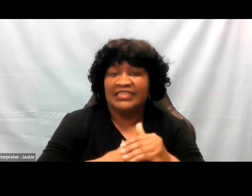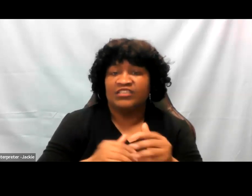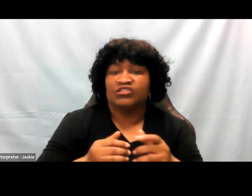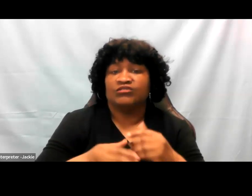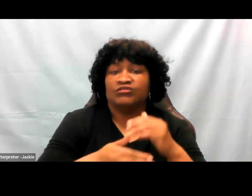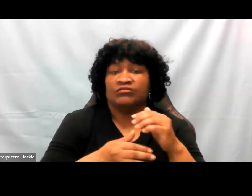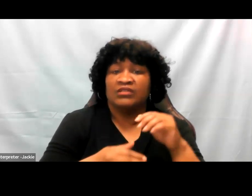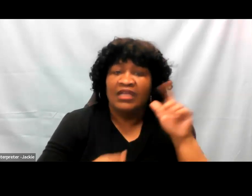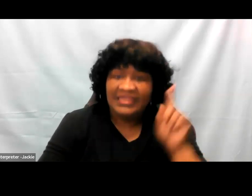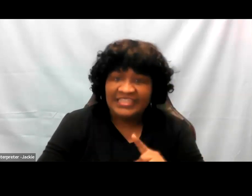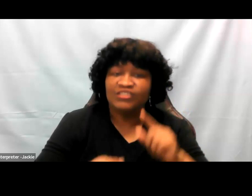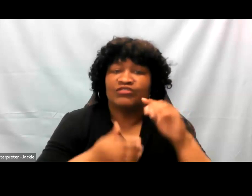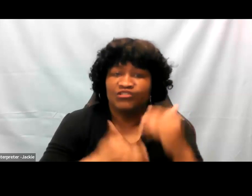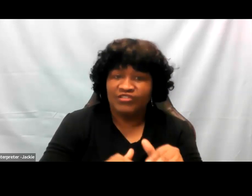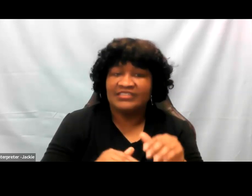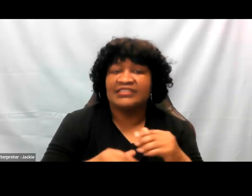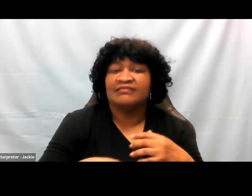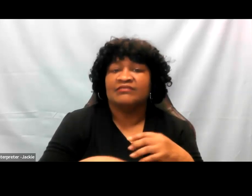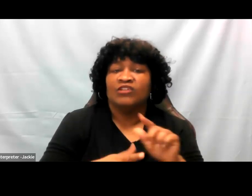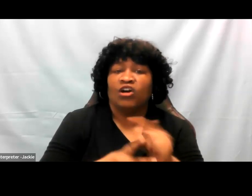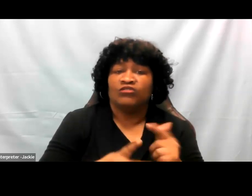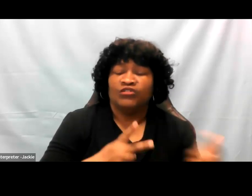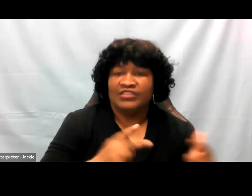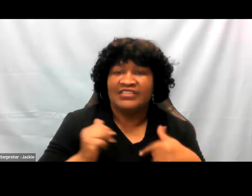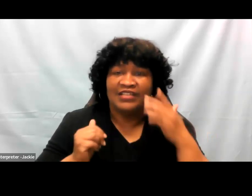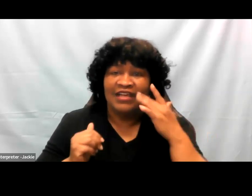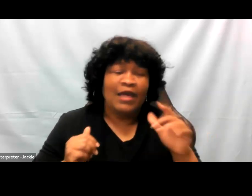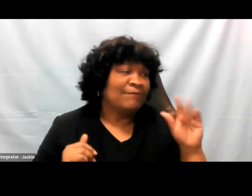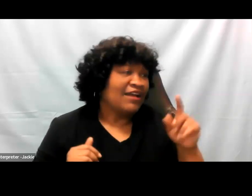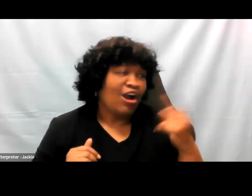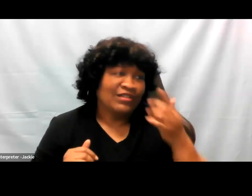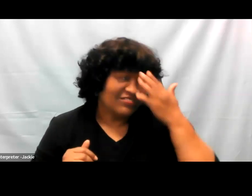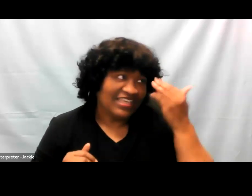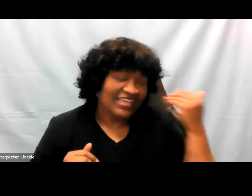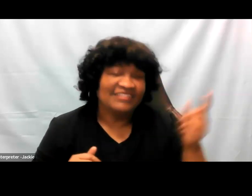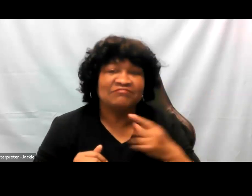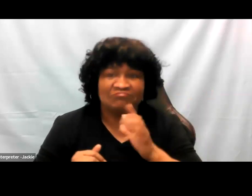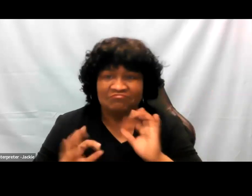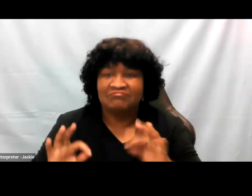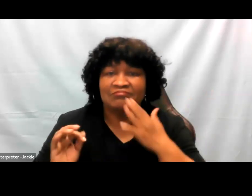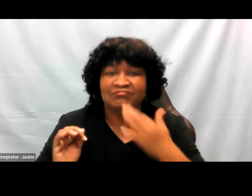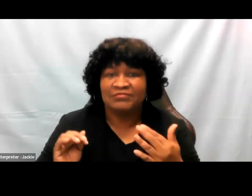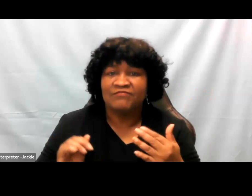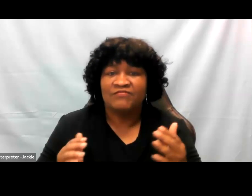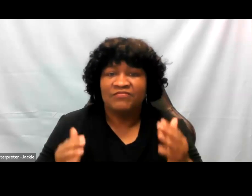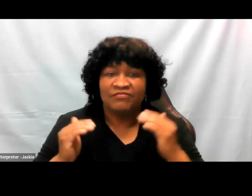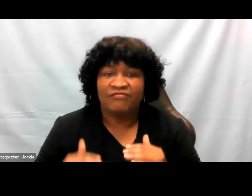you. I always forget. No, that's okay. That's why it takes a village, Matt. Kim M.